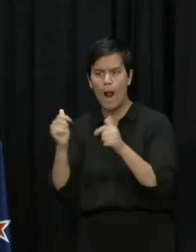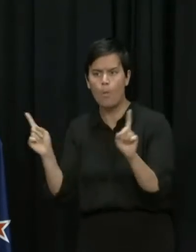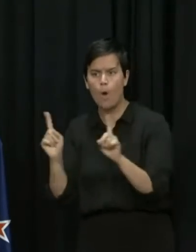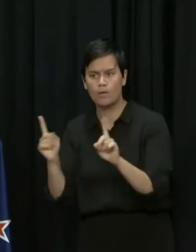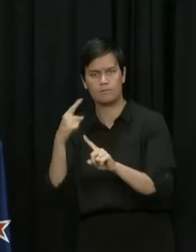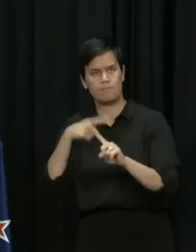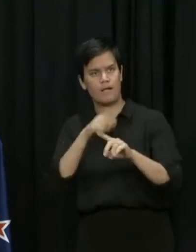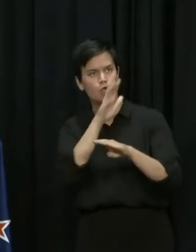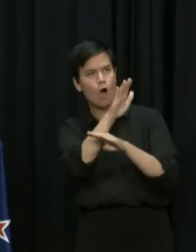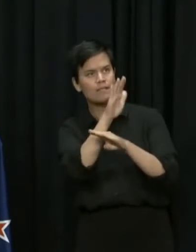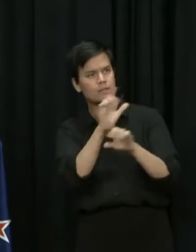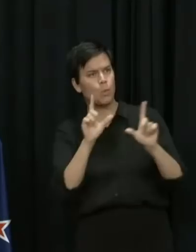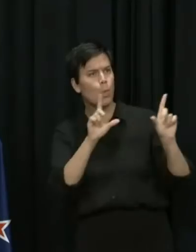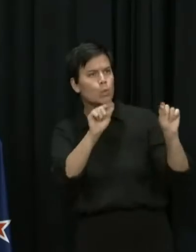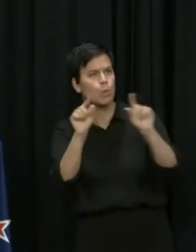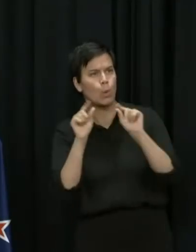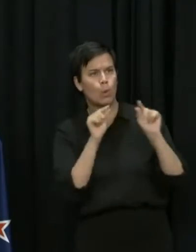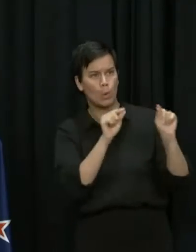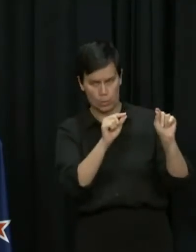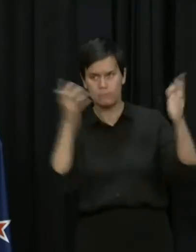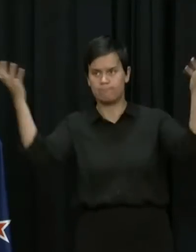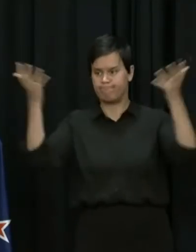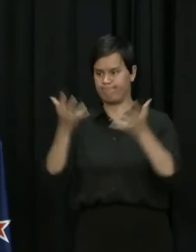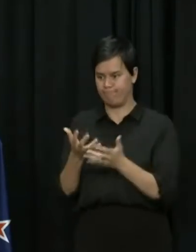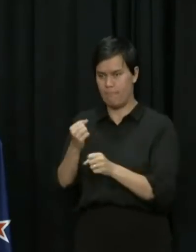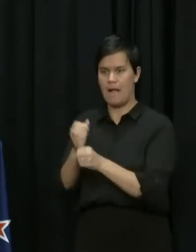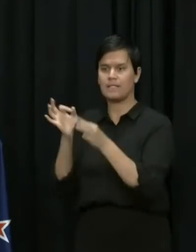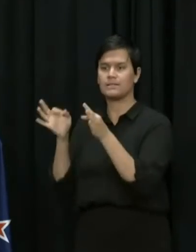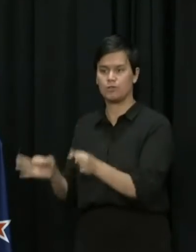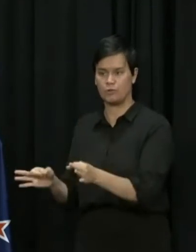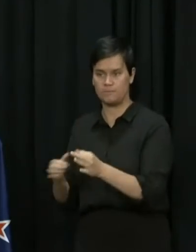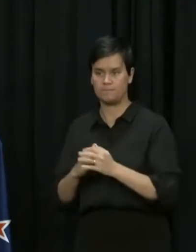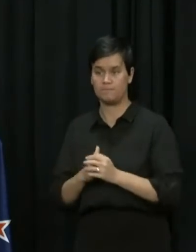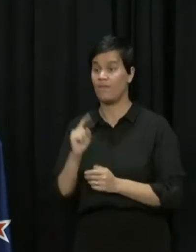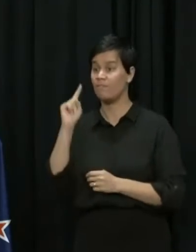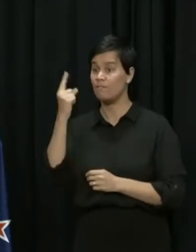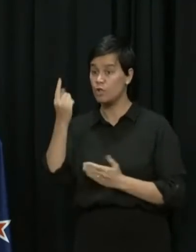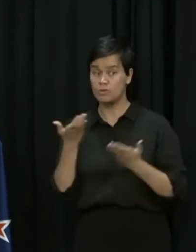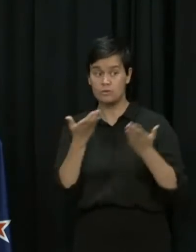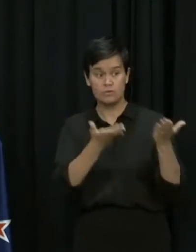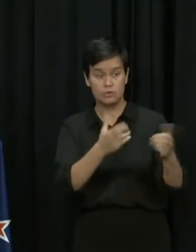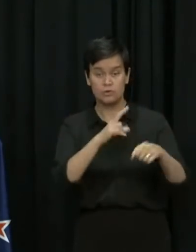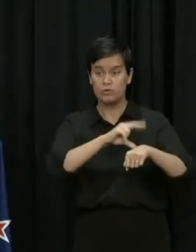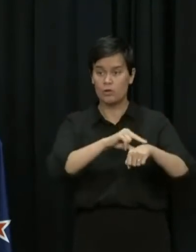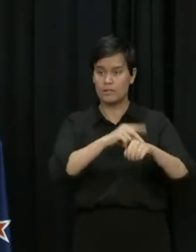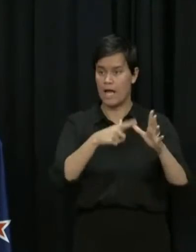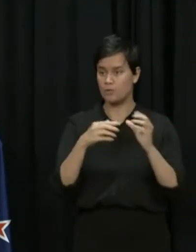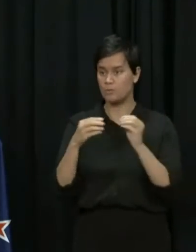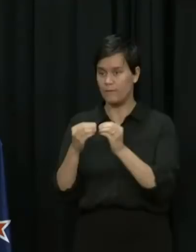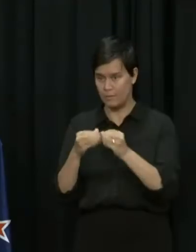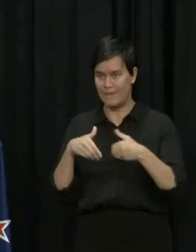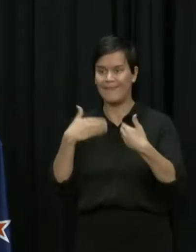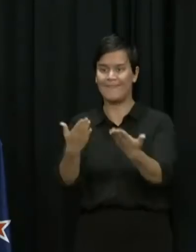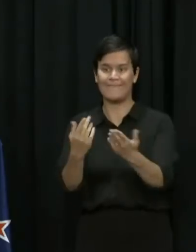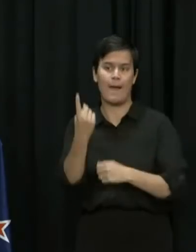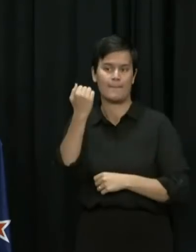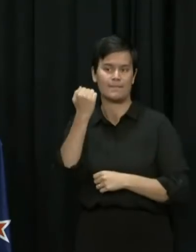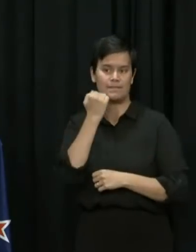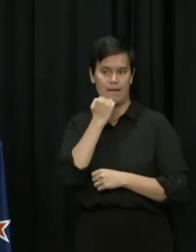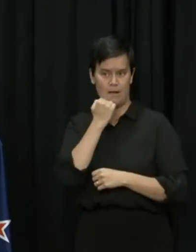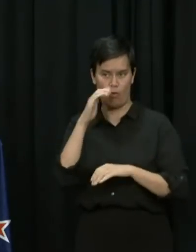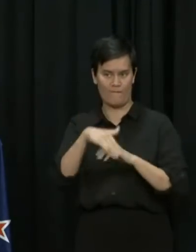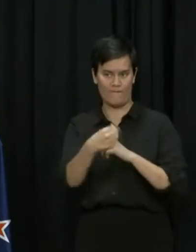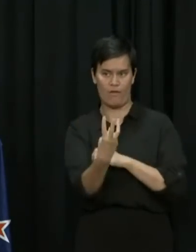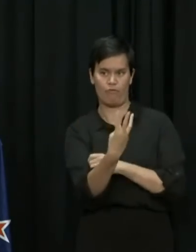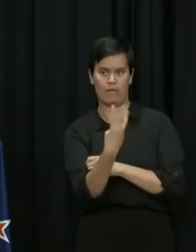with you decisions that have been made earlier this evening, I'll pass to Dr. Bloomfield, who'll provide an update on the cases. Then I'll set out those